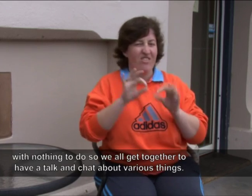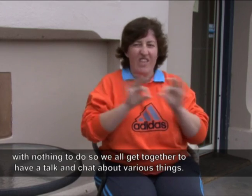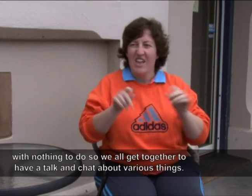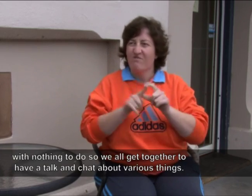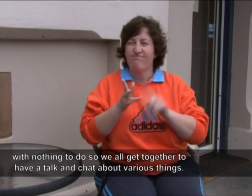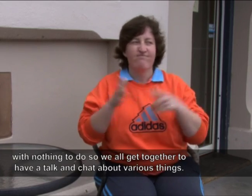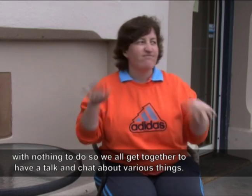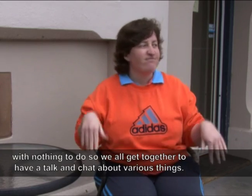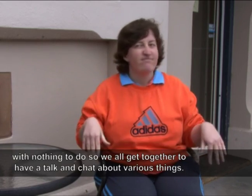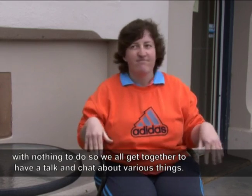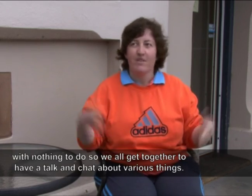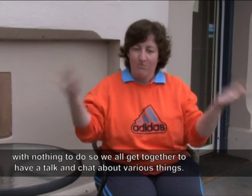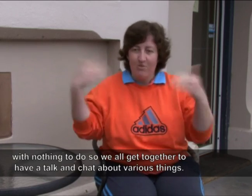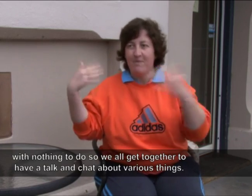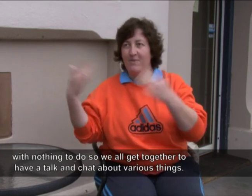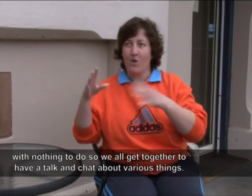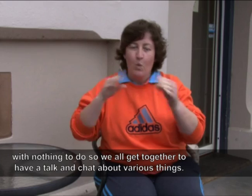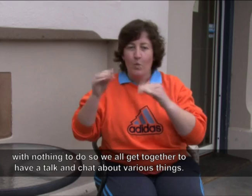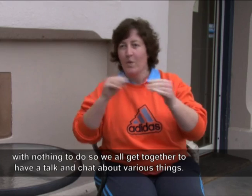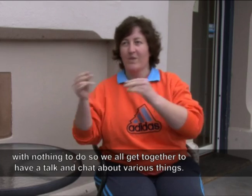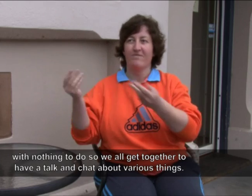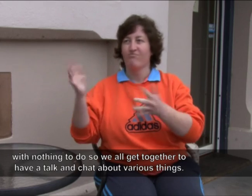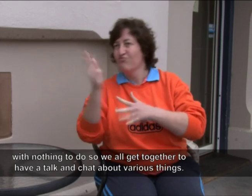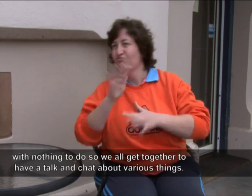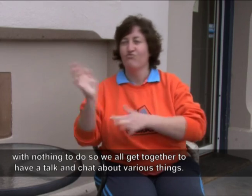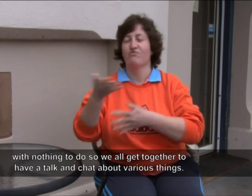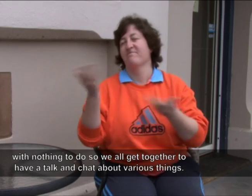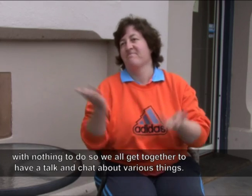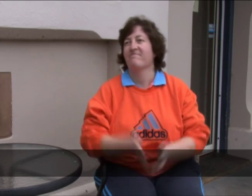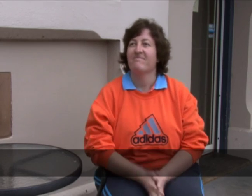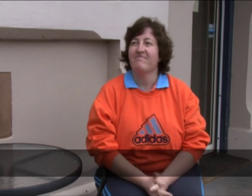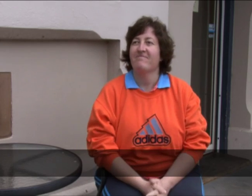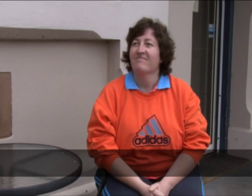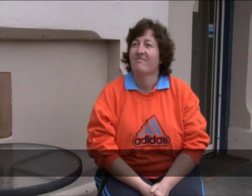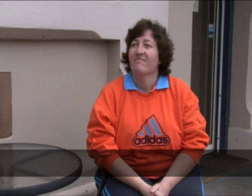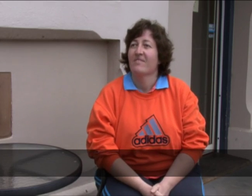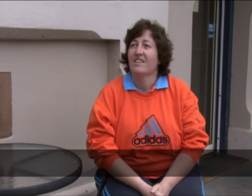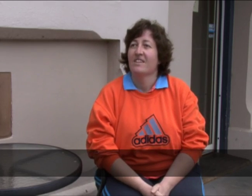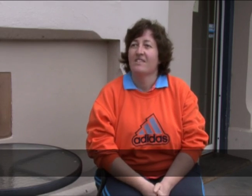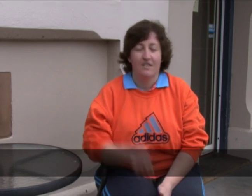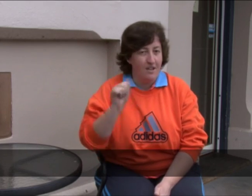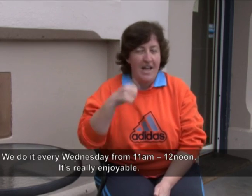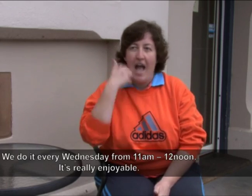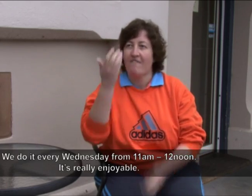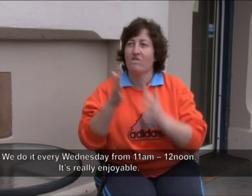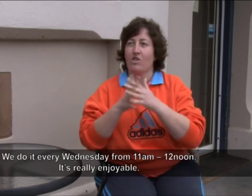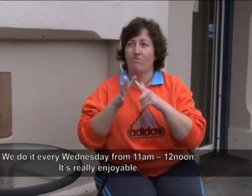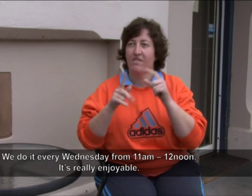at home. There's nothing to do, so we all get together and have a talk and chat about various things.